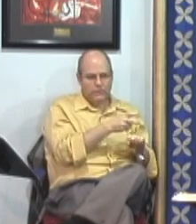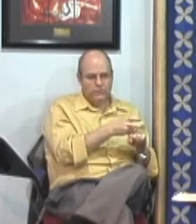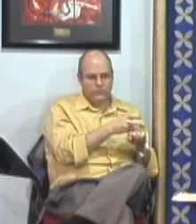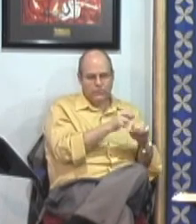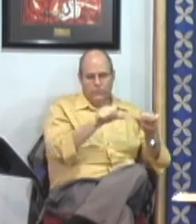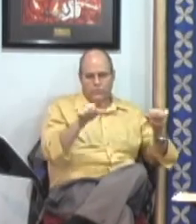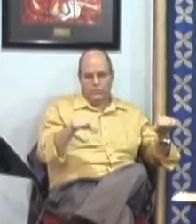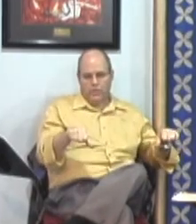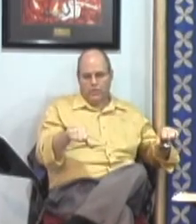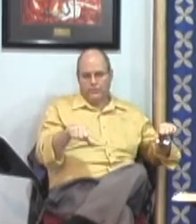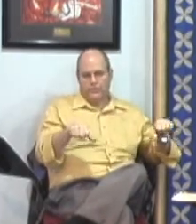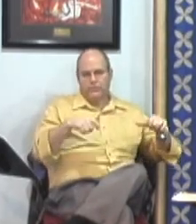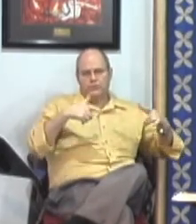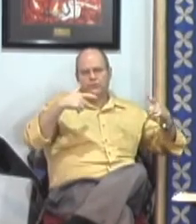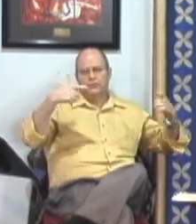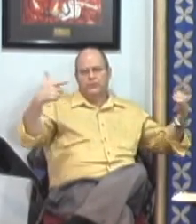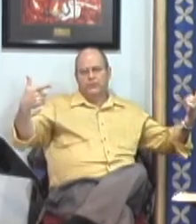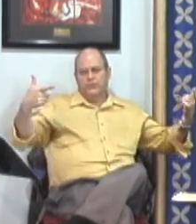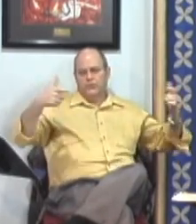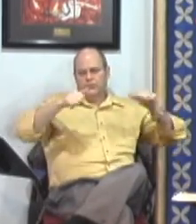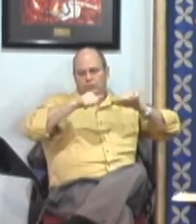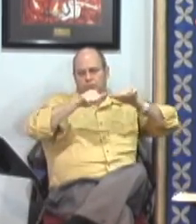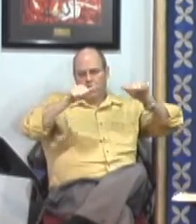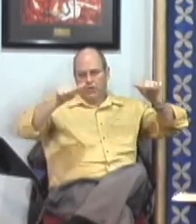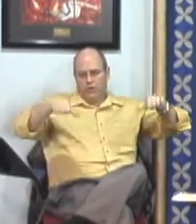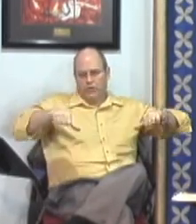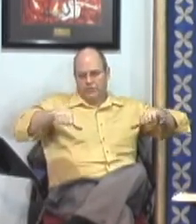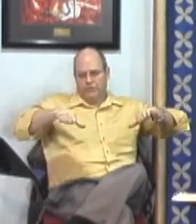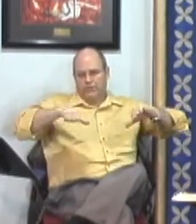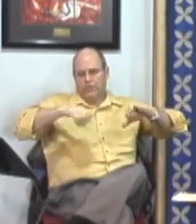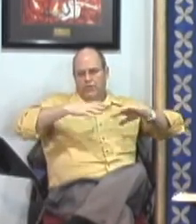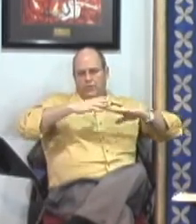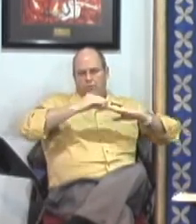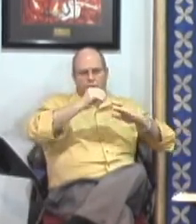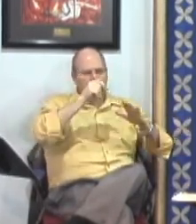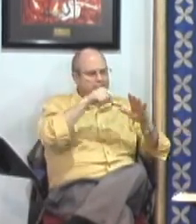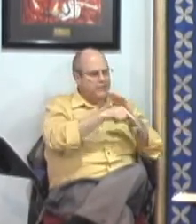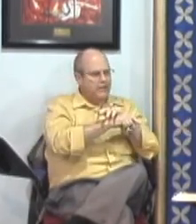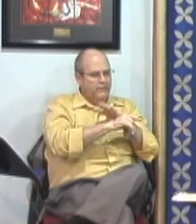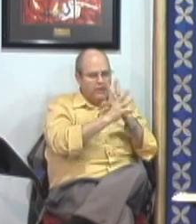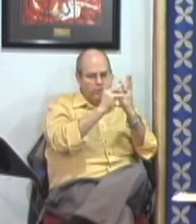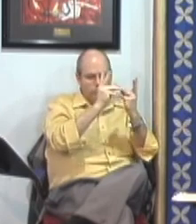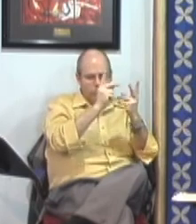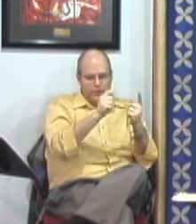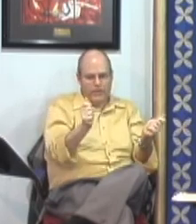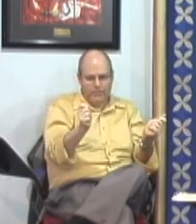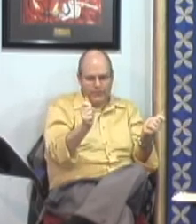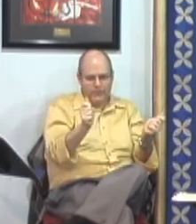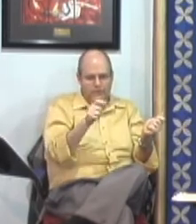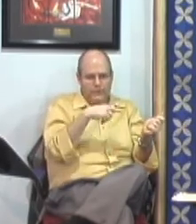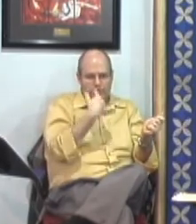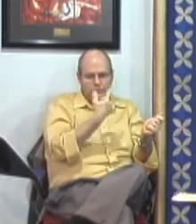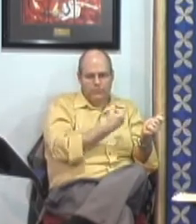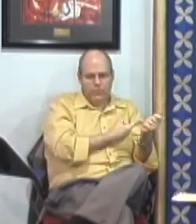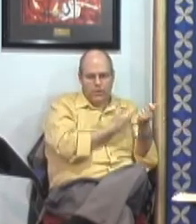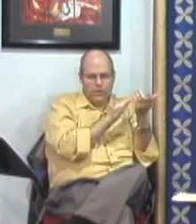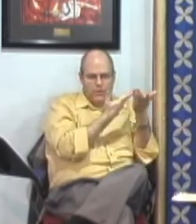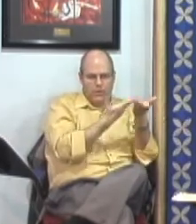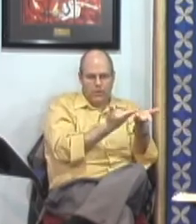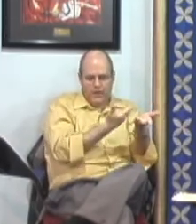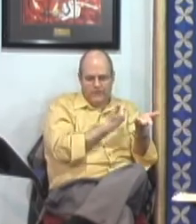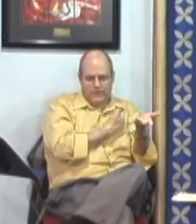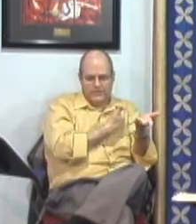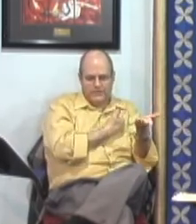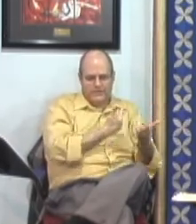altar. It was a huge altar where the sacrifices were burned up. So we are to offer ourselves